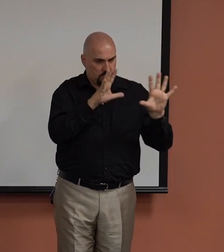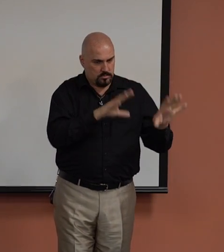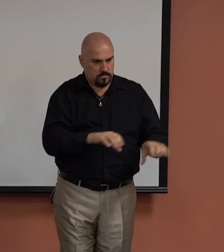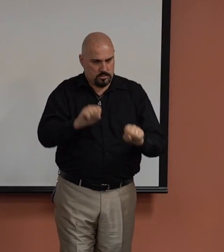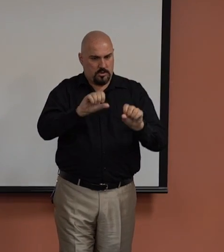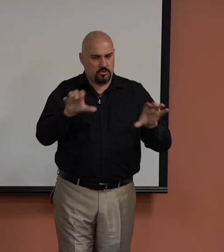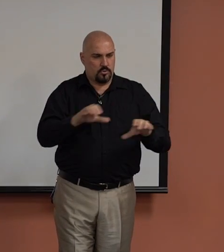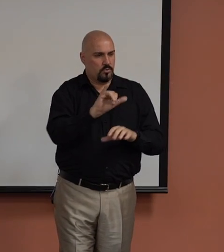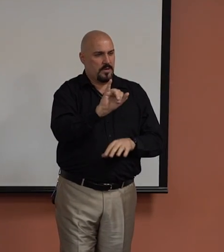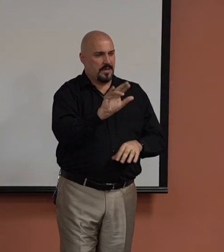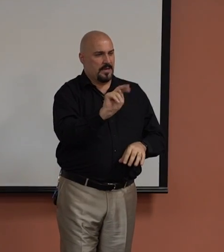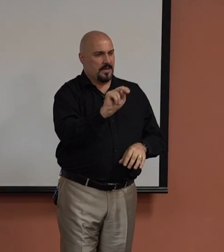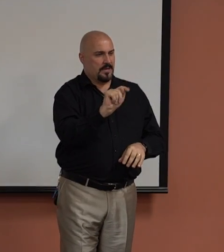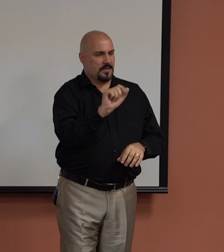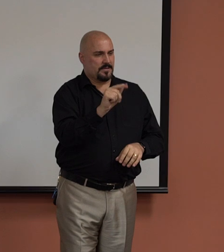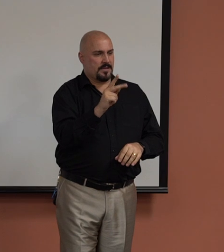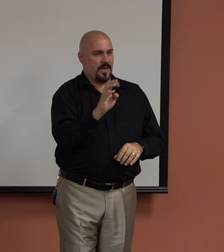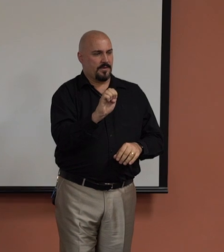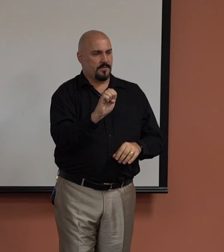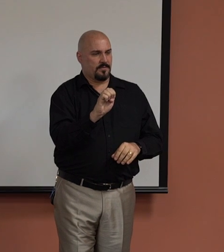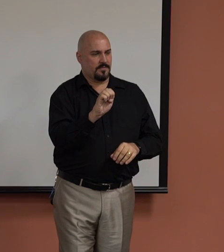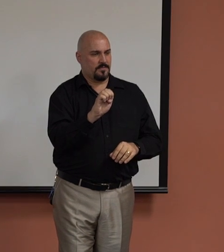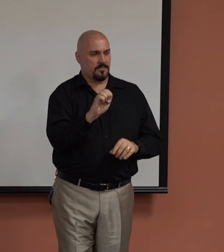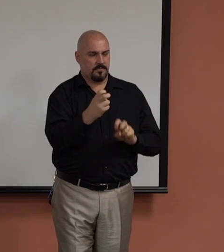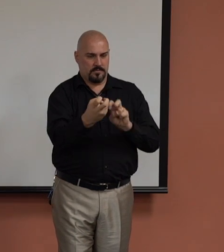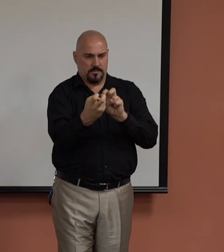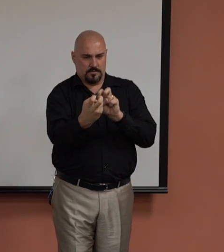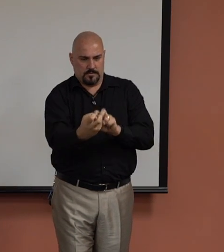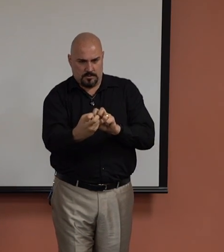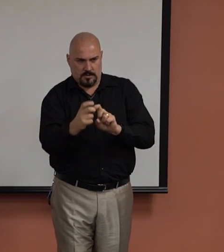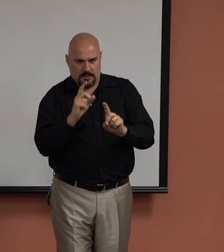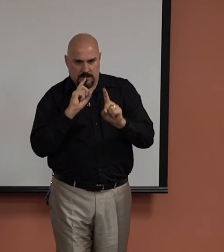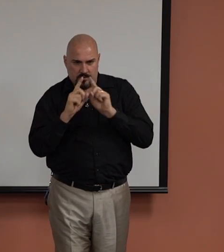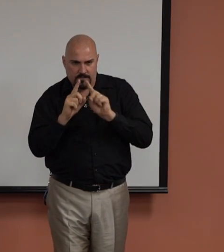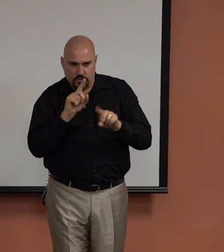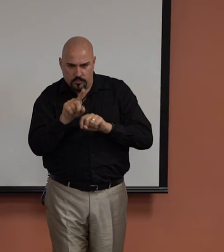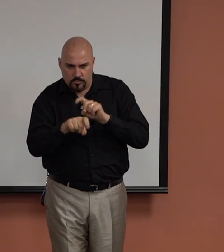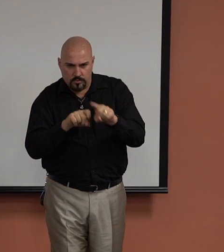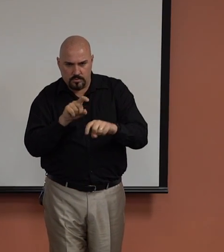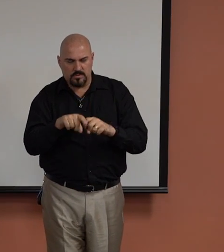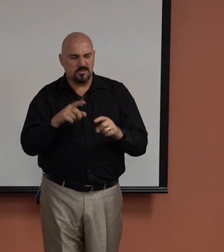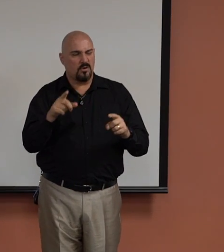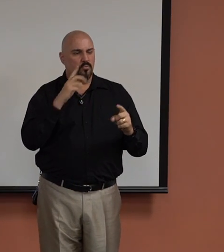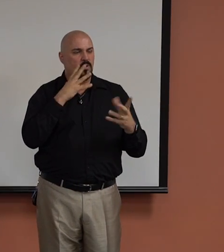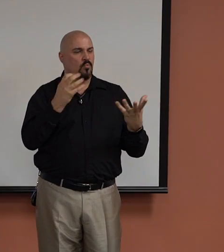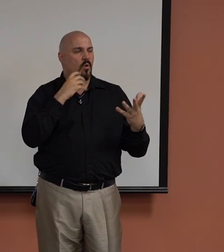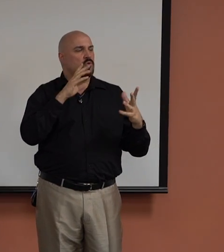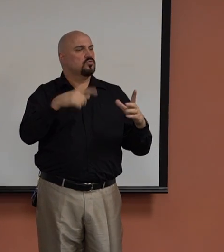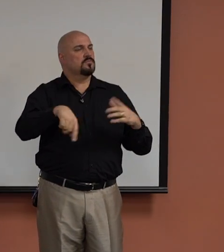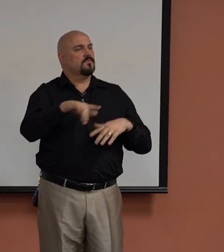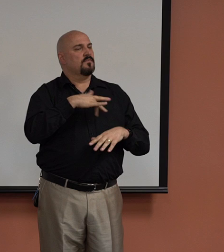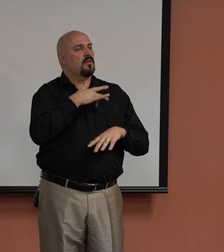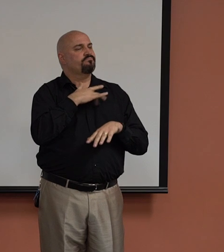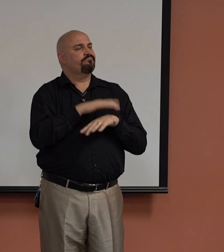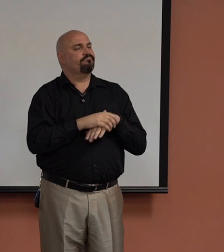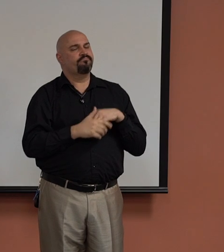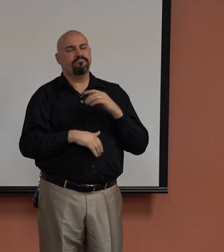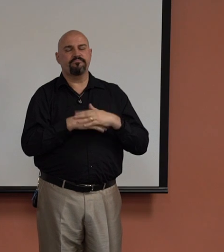so this here, we just want to break the ice, get you comfortable with the questions that come